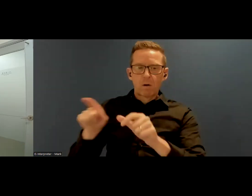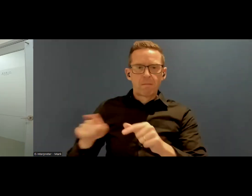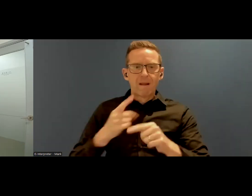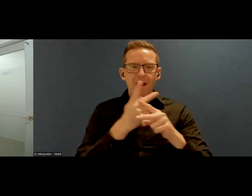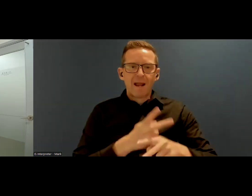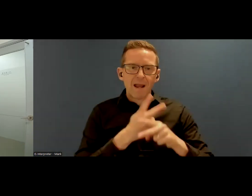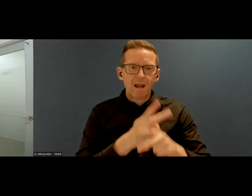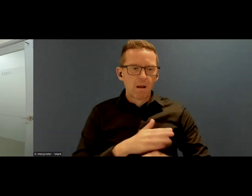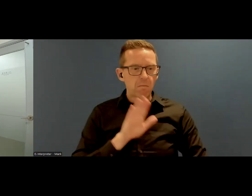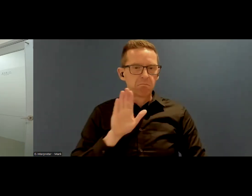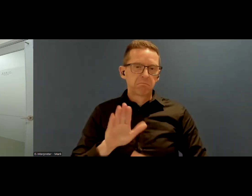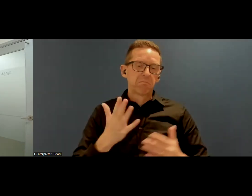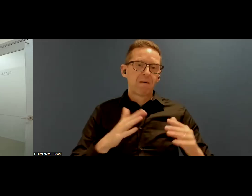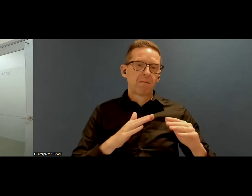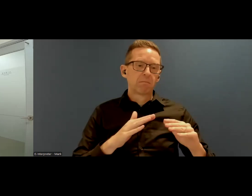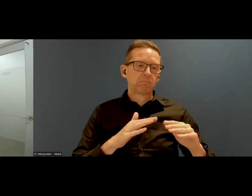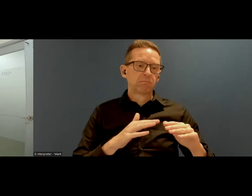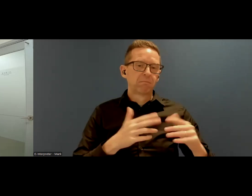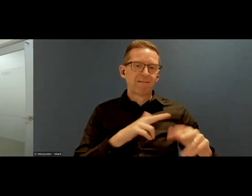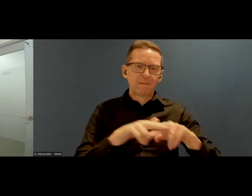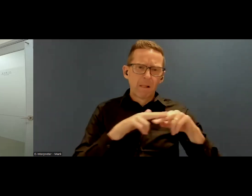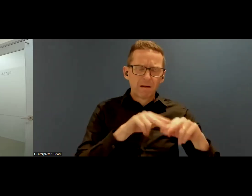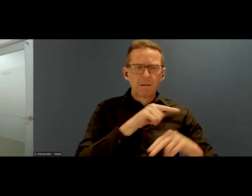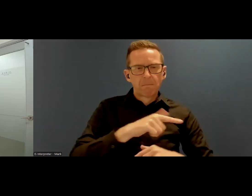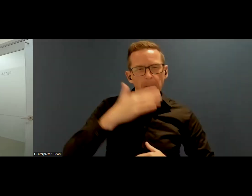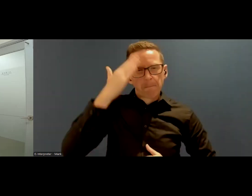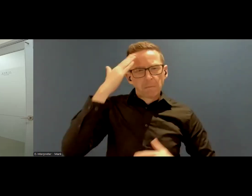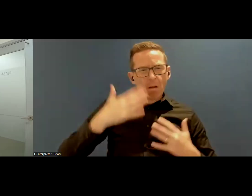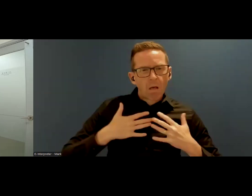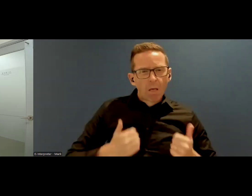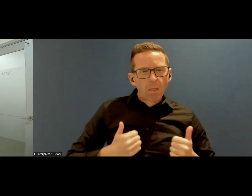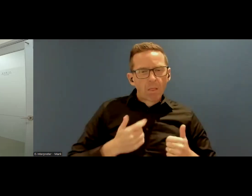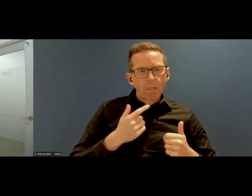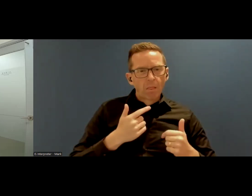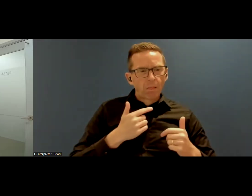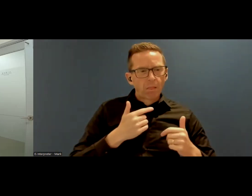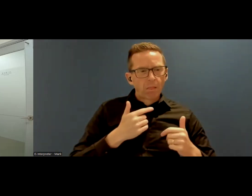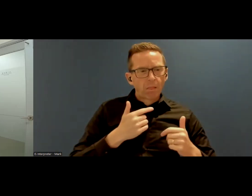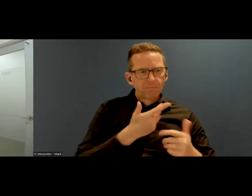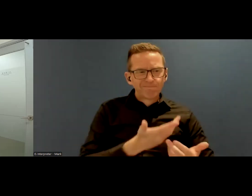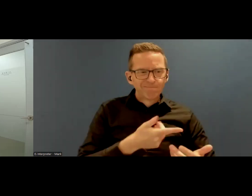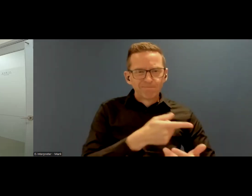had mental health problems was very difficult to make